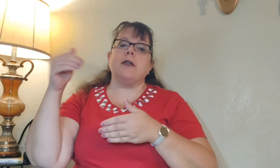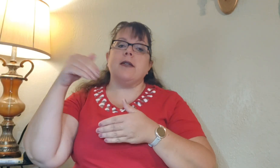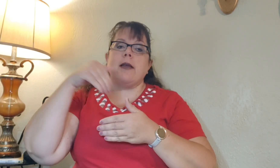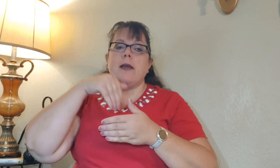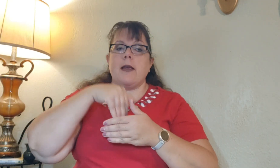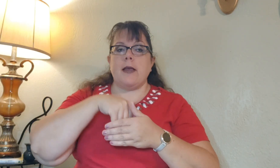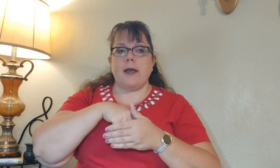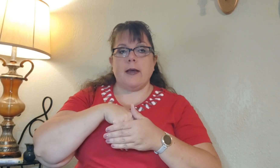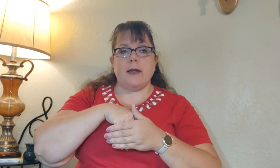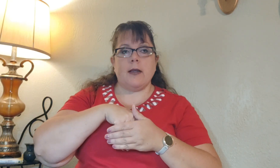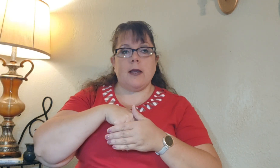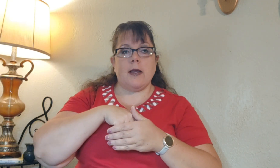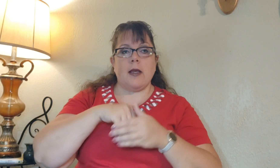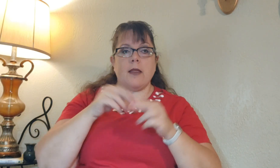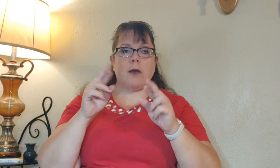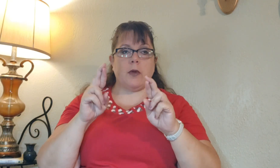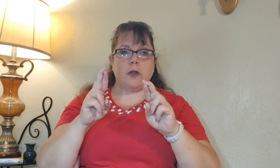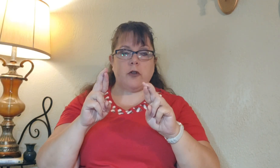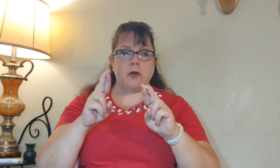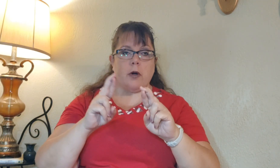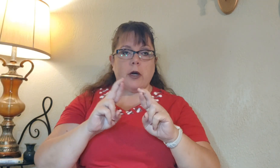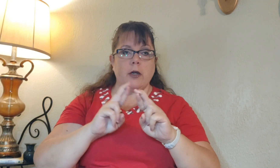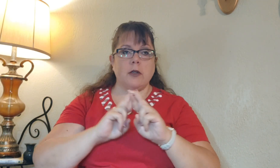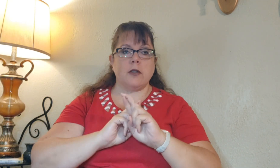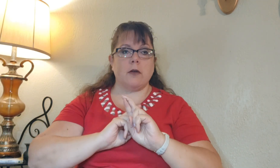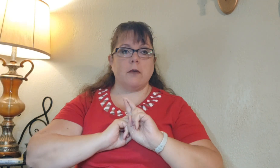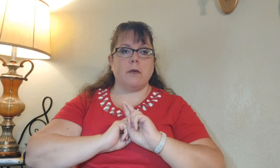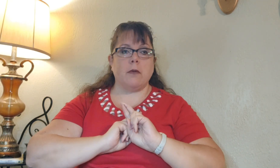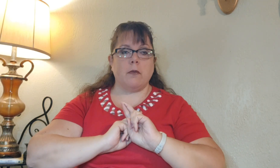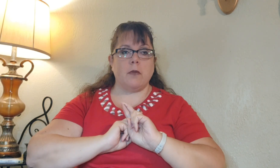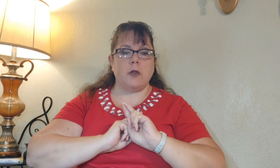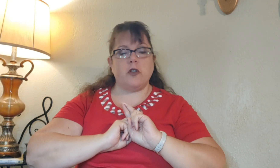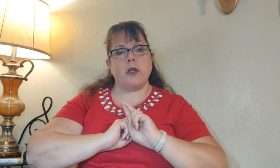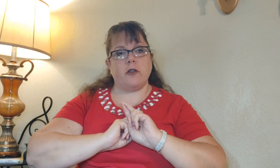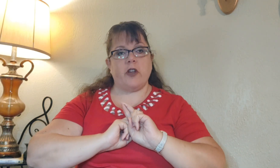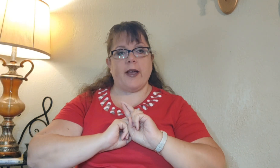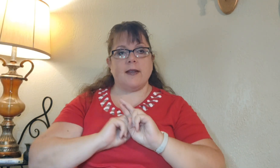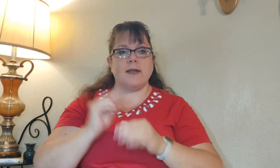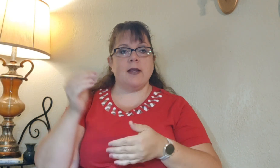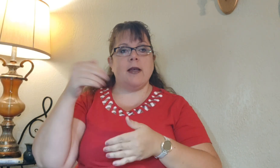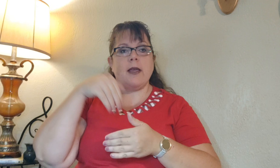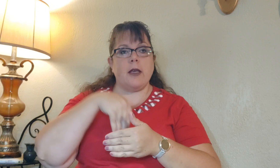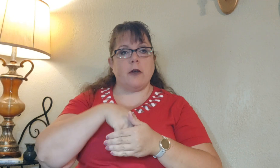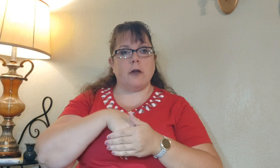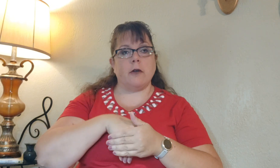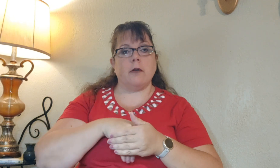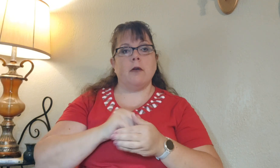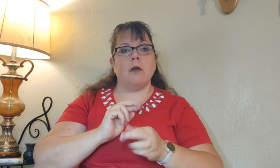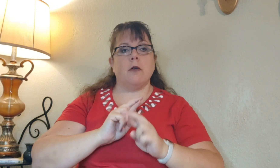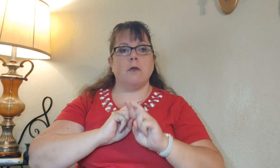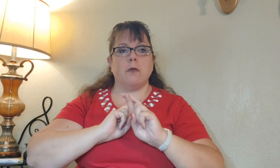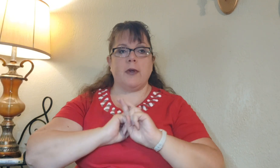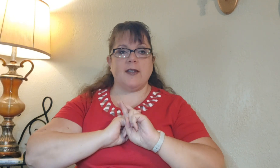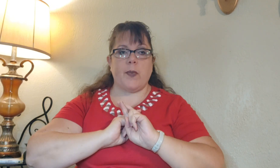there's in, and then with the two R's to your chest, inner